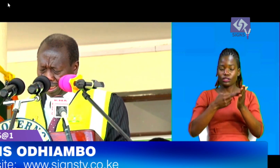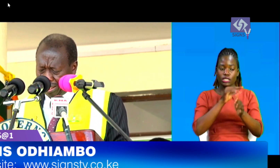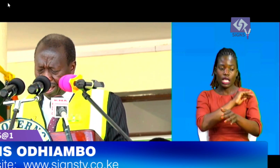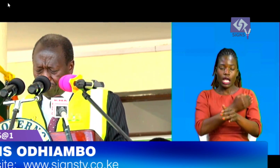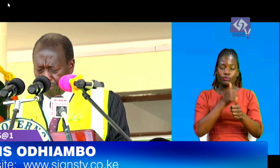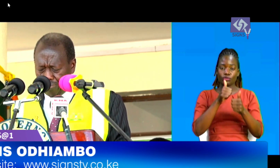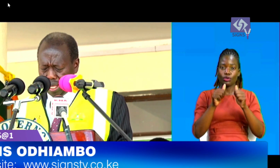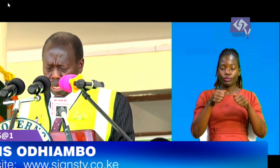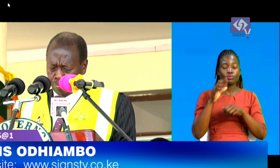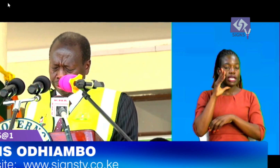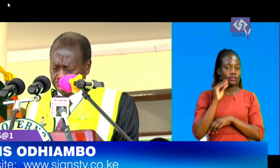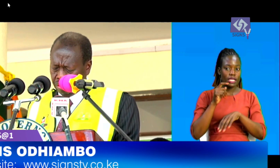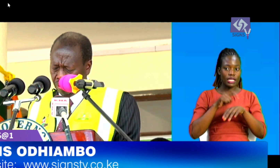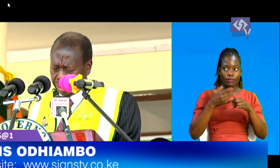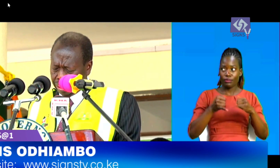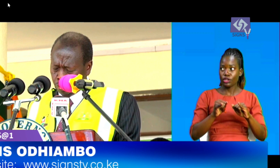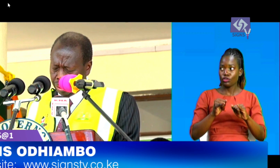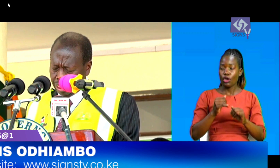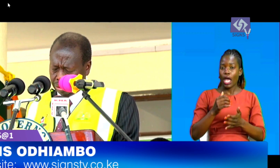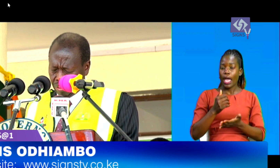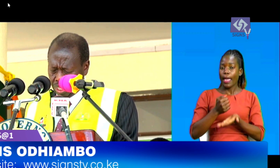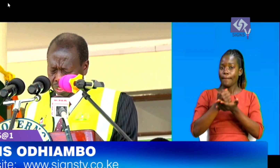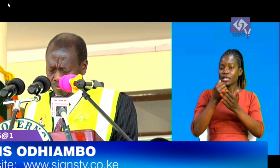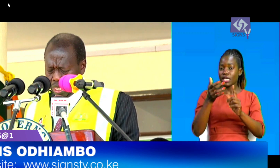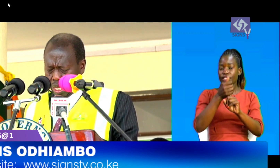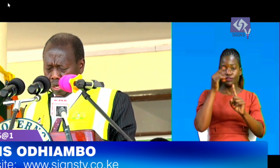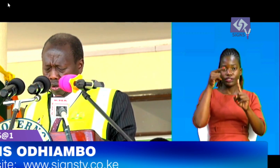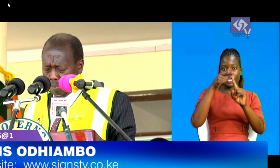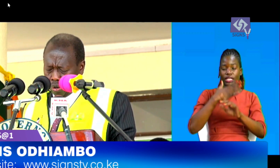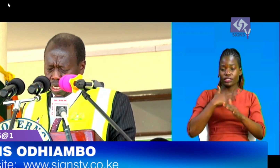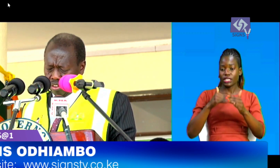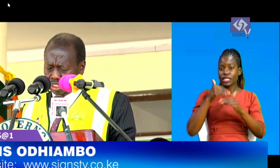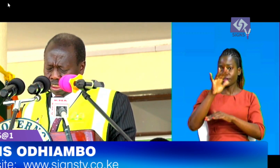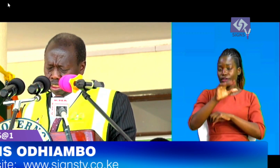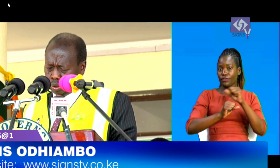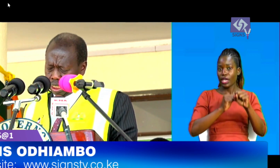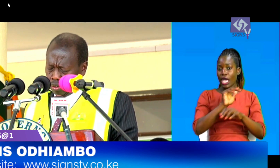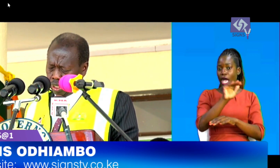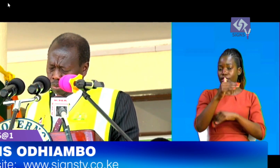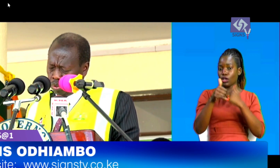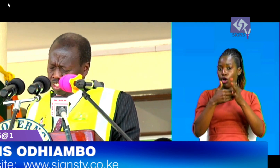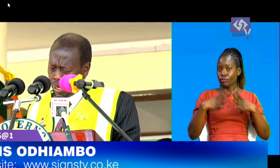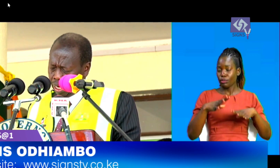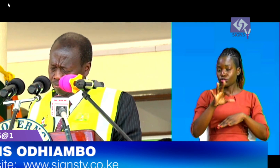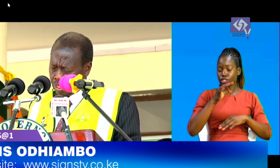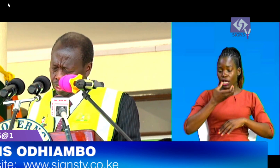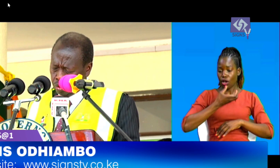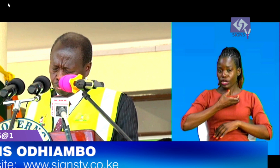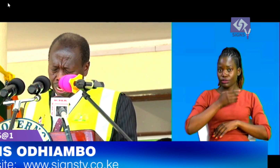and therefore help us achieve our targets within the next 5 years. I call upon every citizen to take ownership of this plan, to be